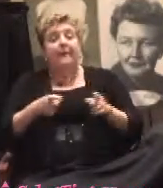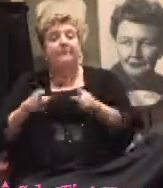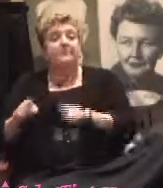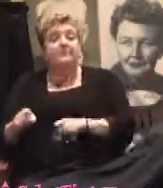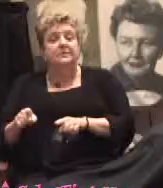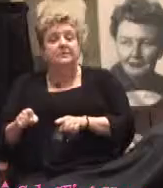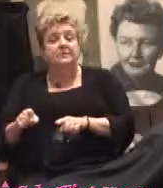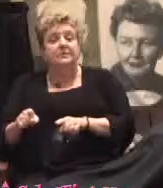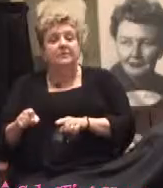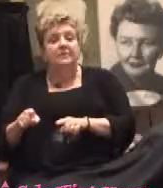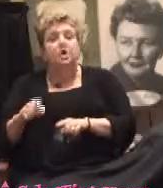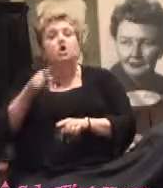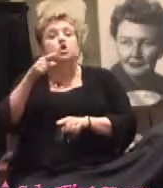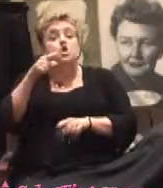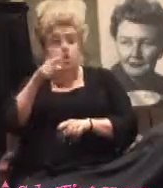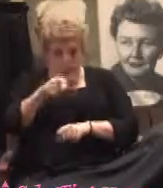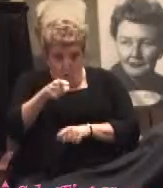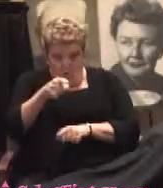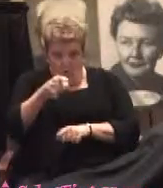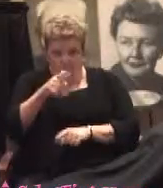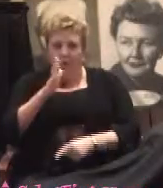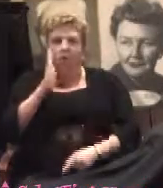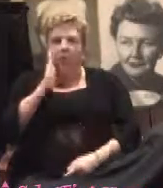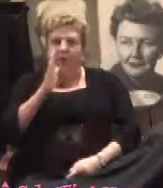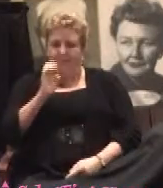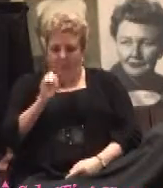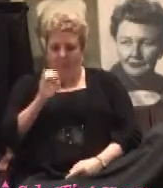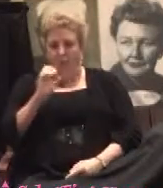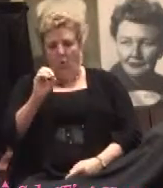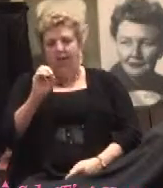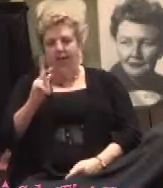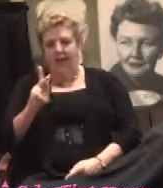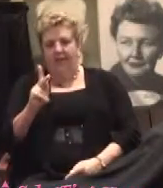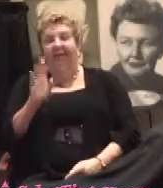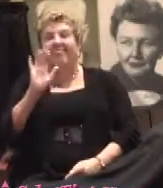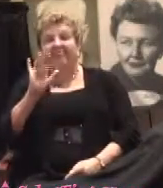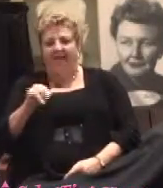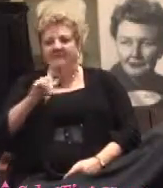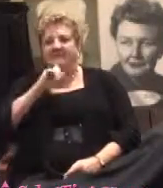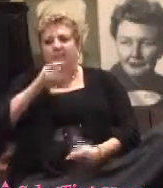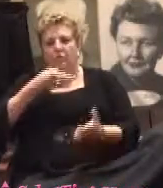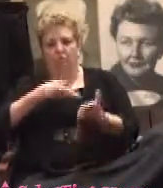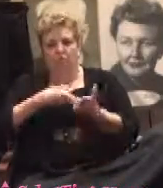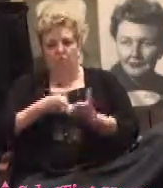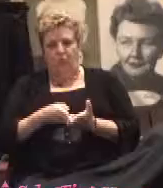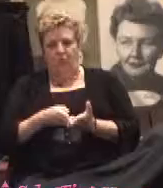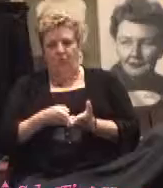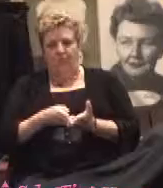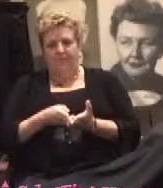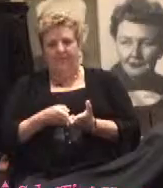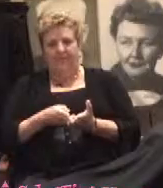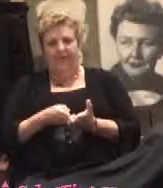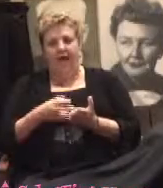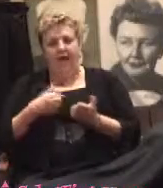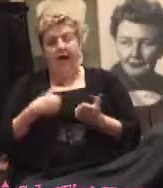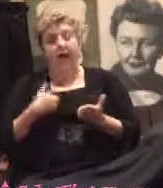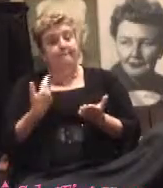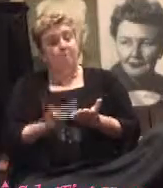you're going to be okay. And that's the truth. I'm living proof. Sandy's